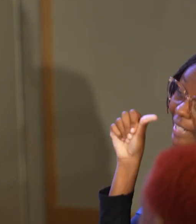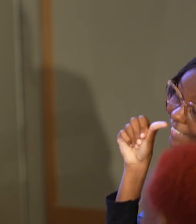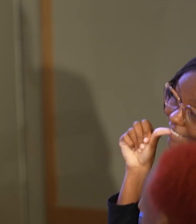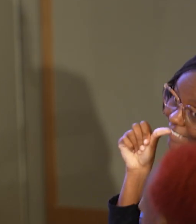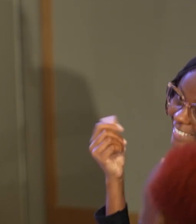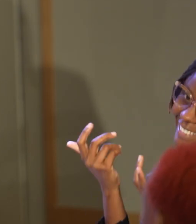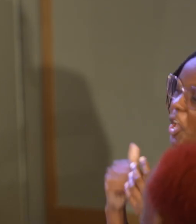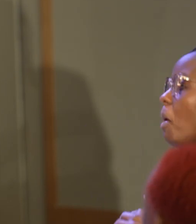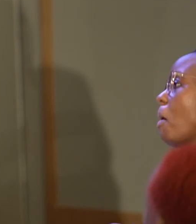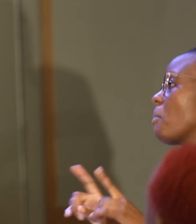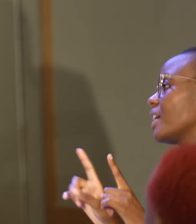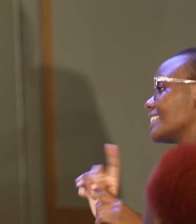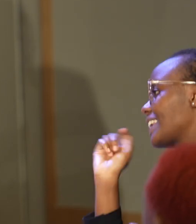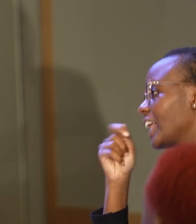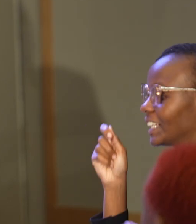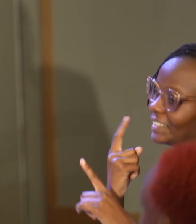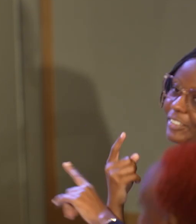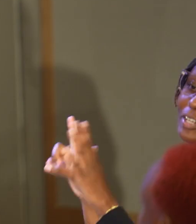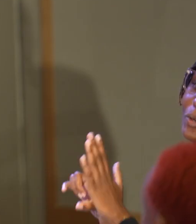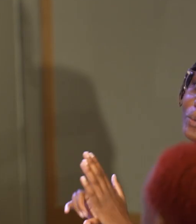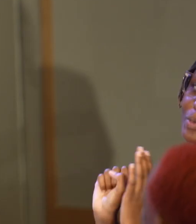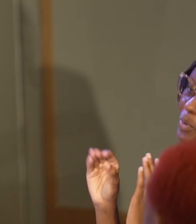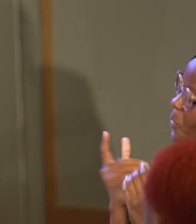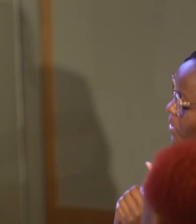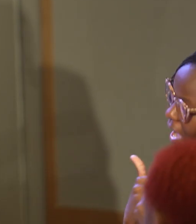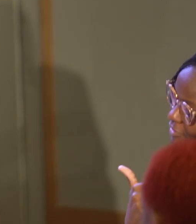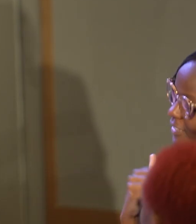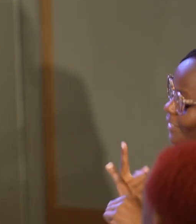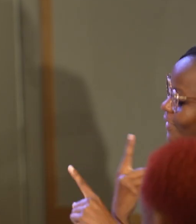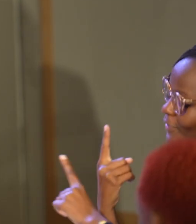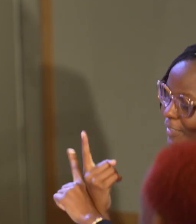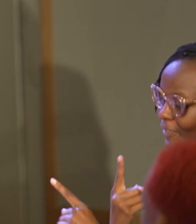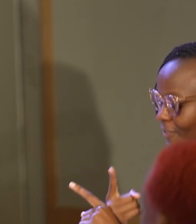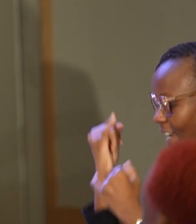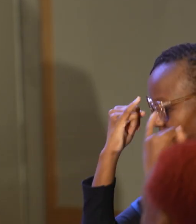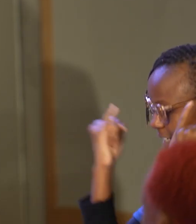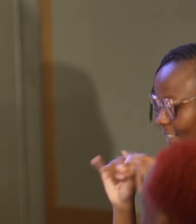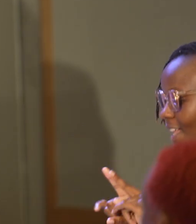different. That is the difference.